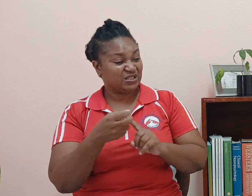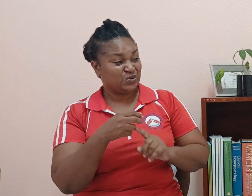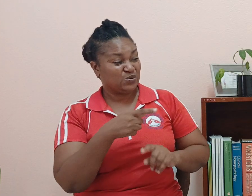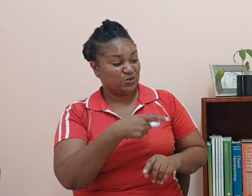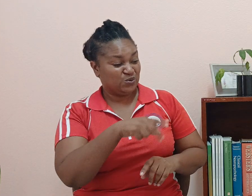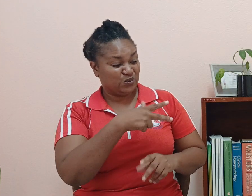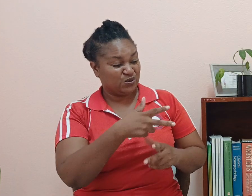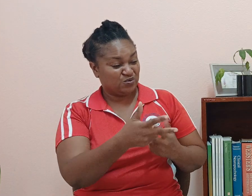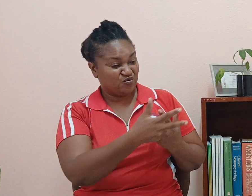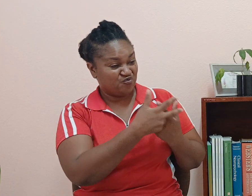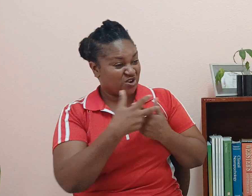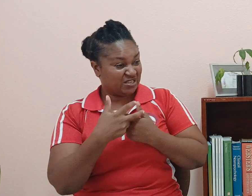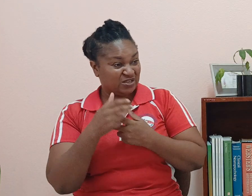that.